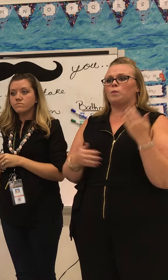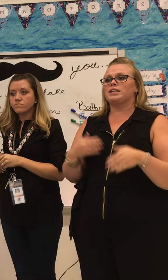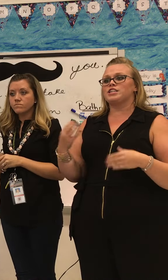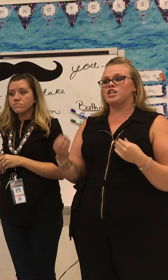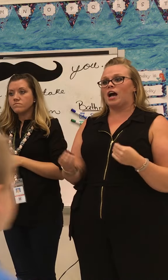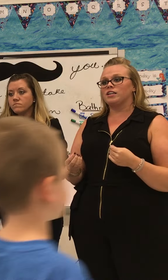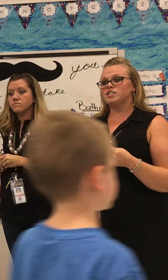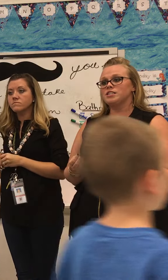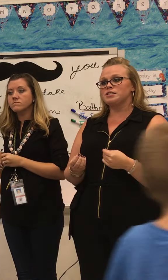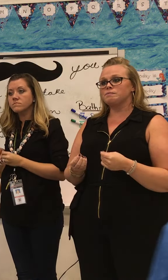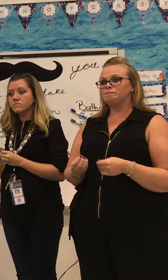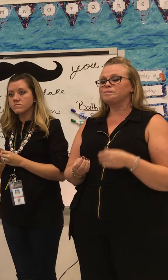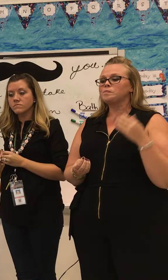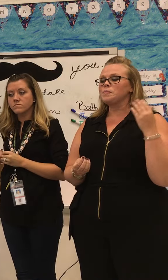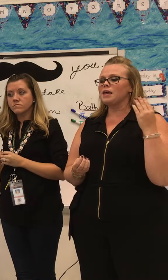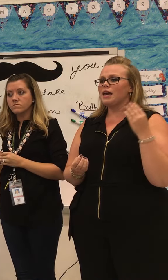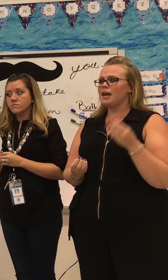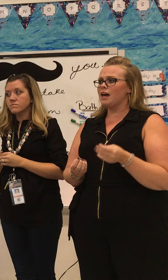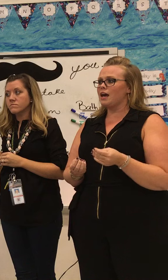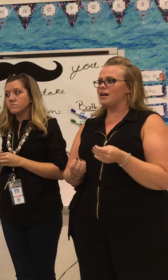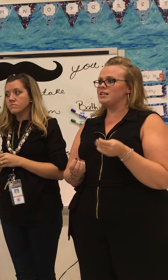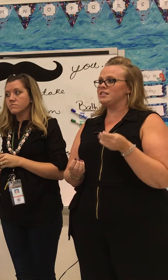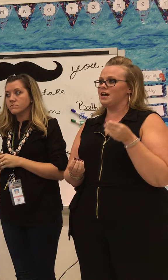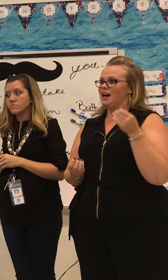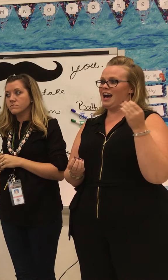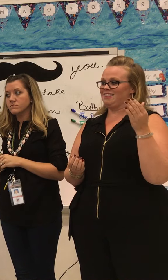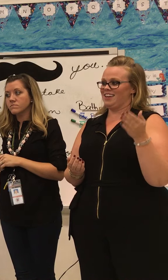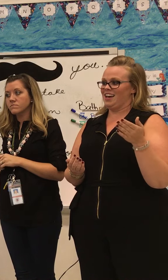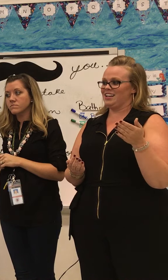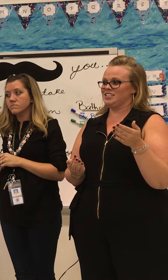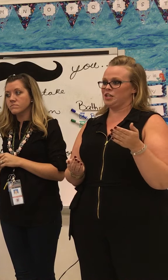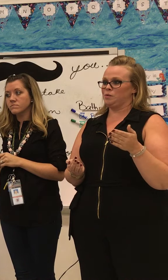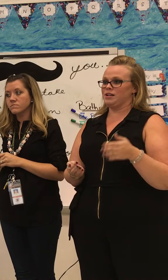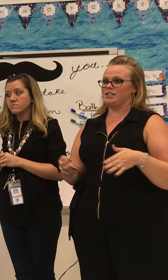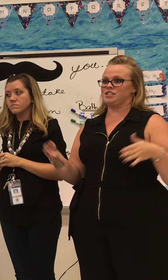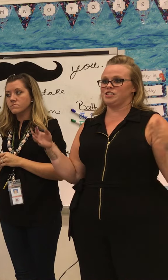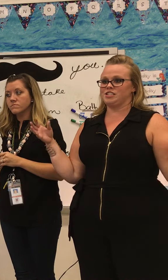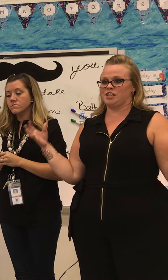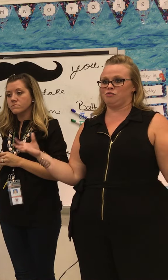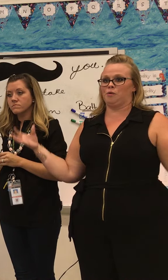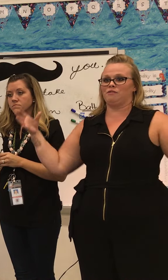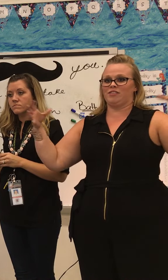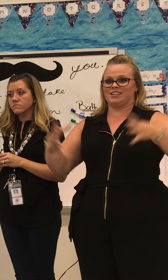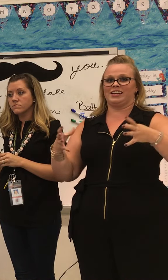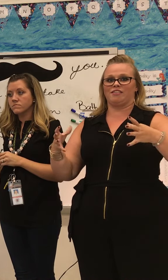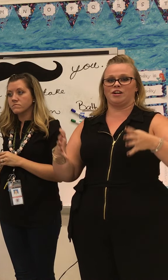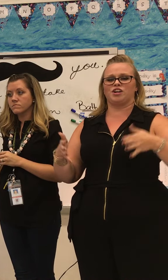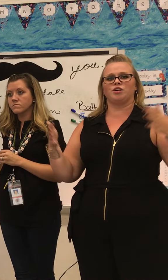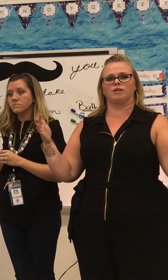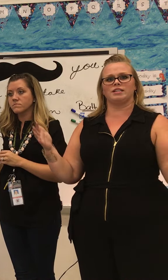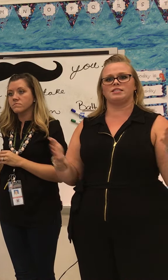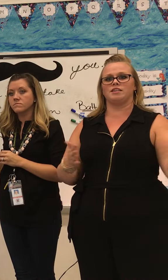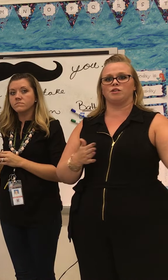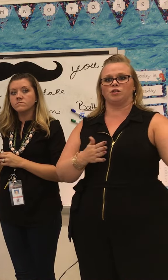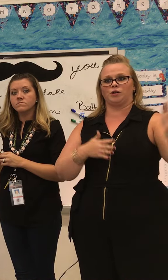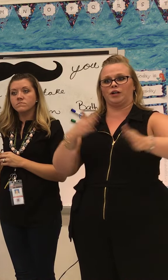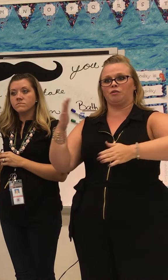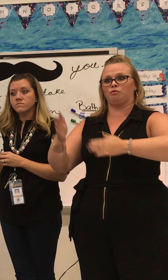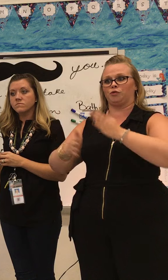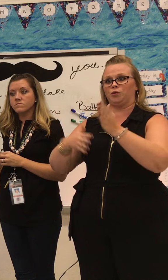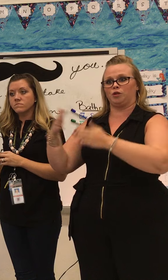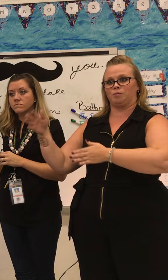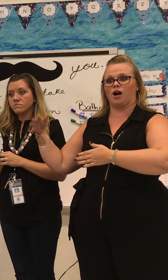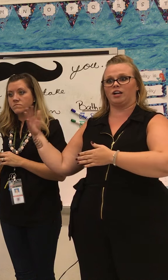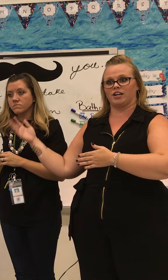out of our weekly challenges, and at the end, it was just they threw everything together and you couldn't really see their